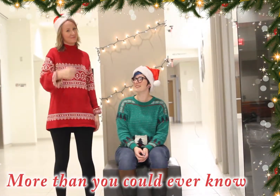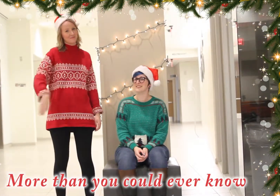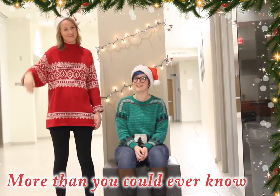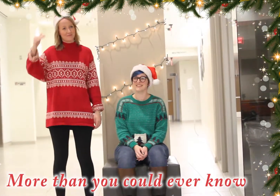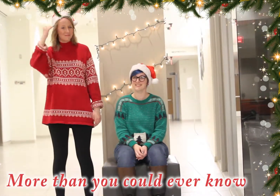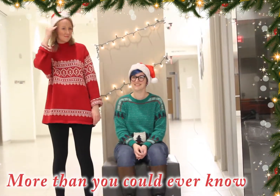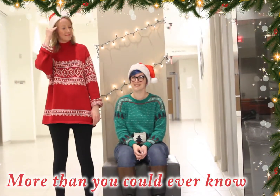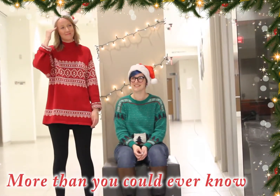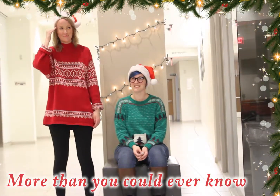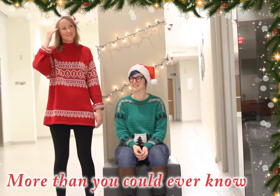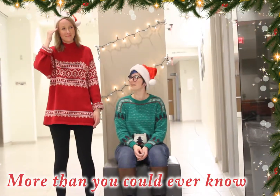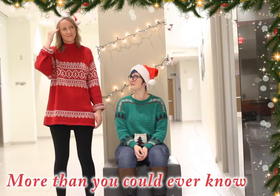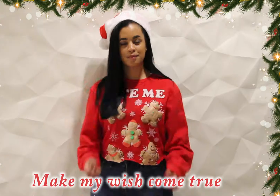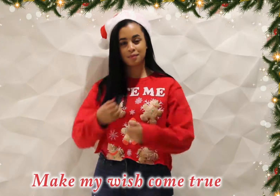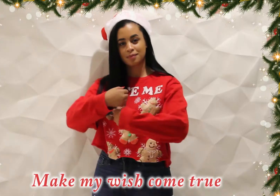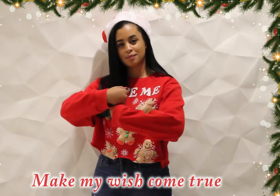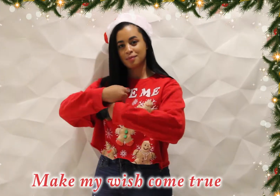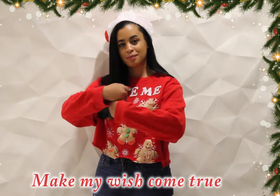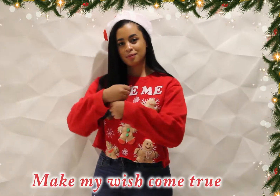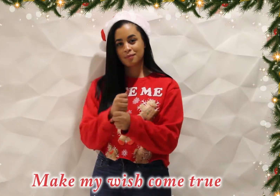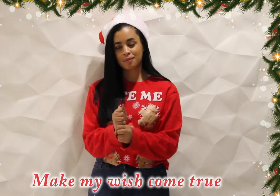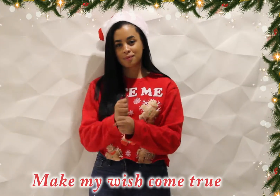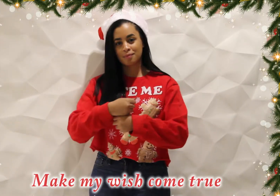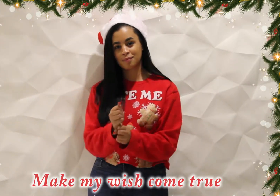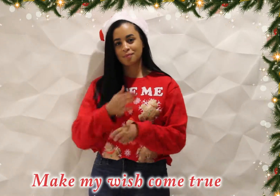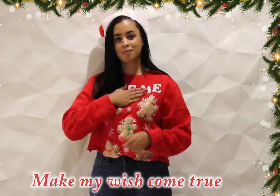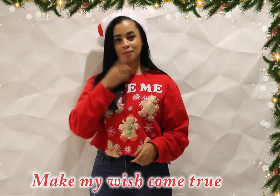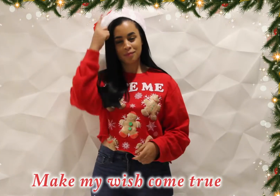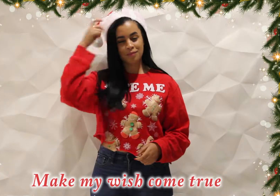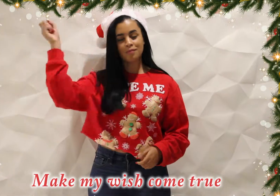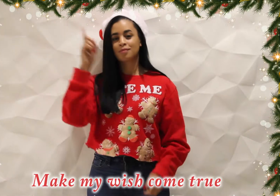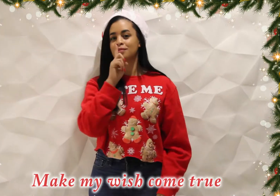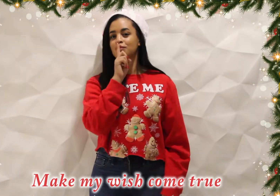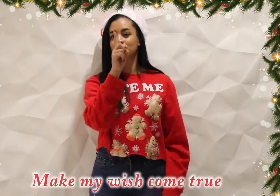could ever know Make my wish come true